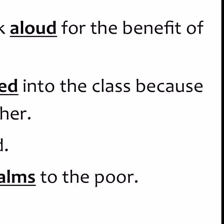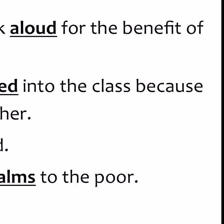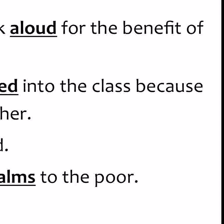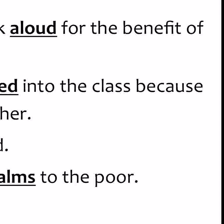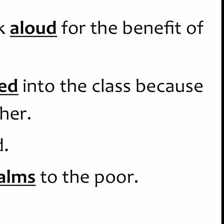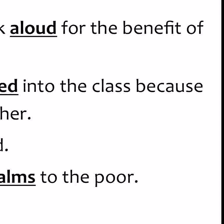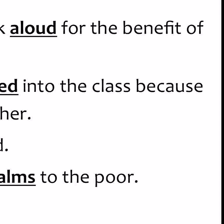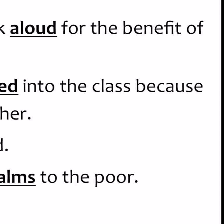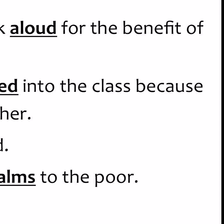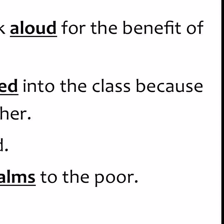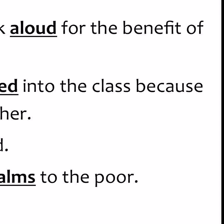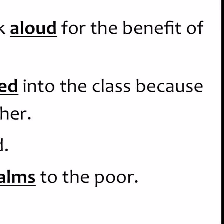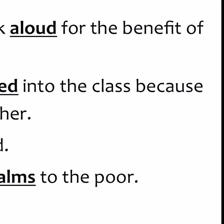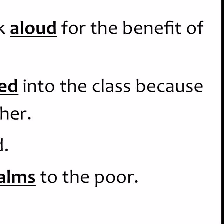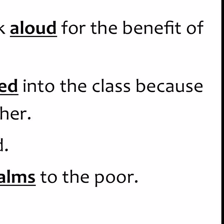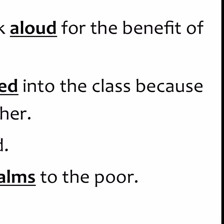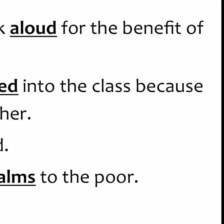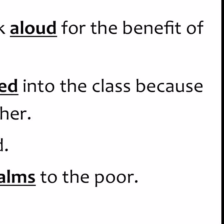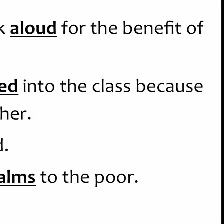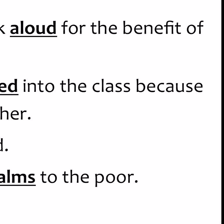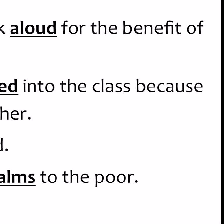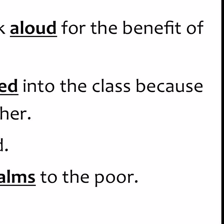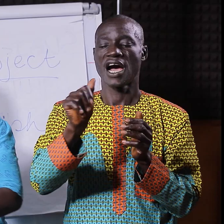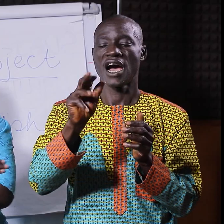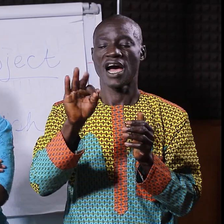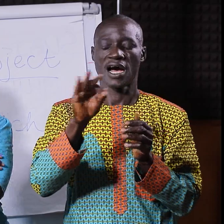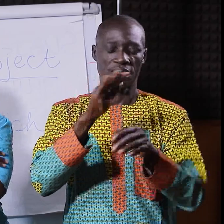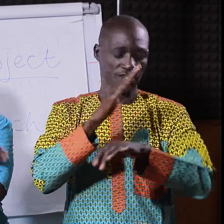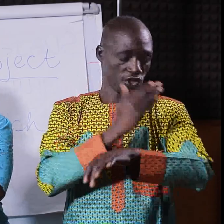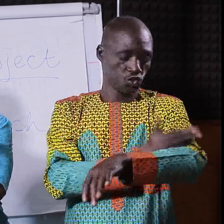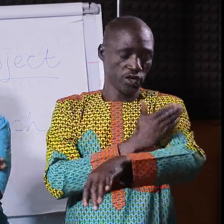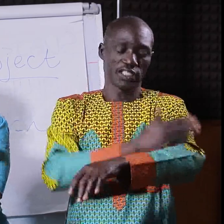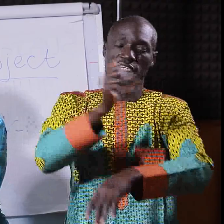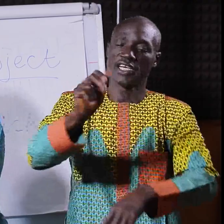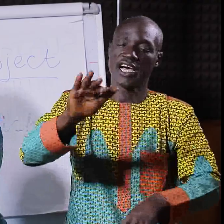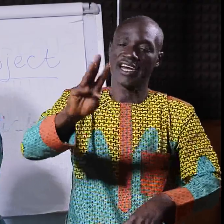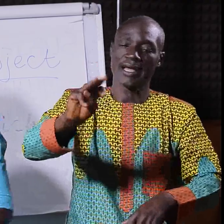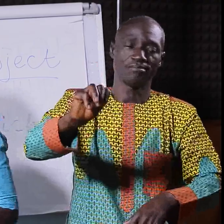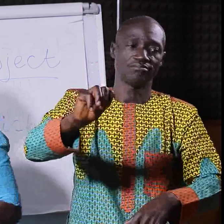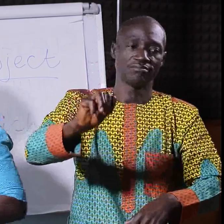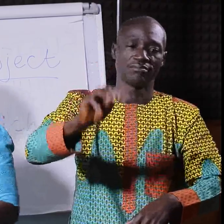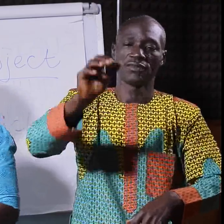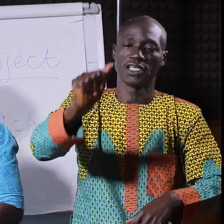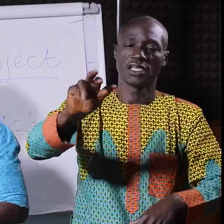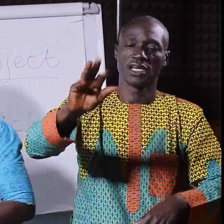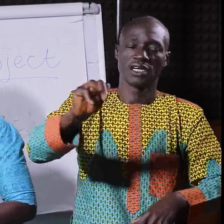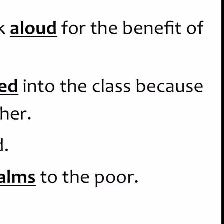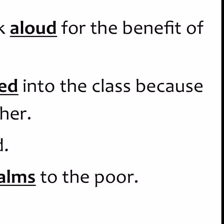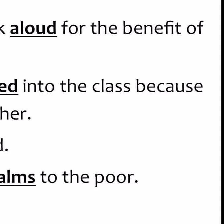4A, her arms are bad. Her arms are bad. Her arms are